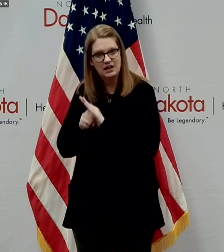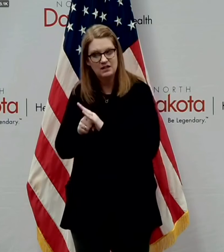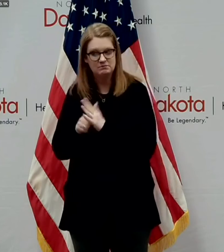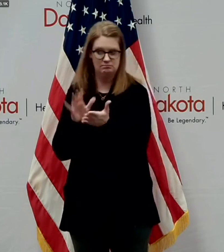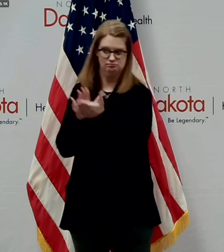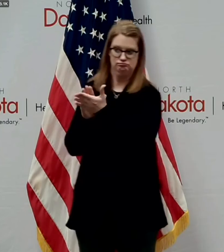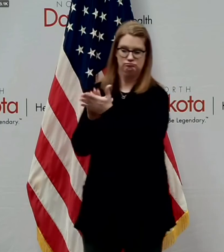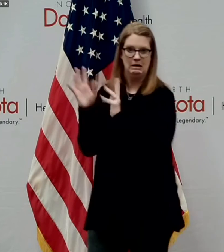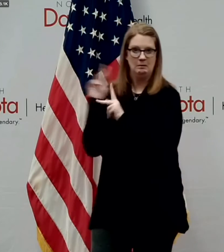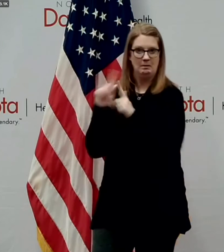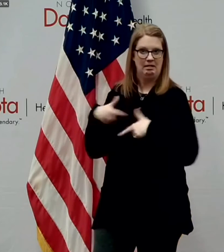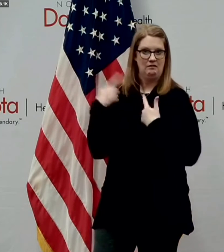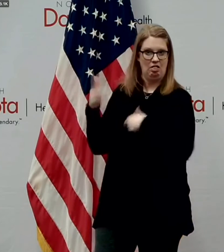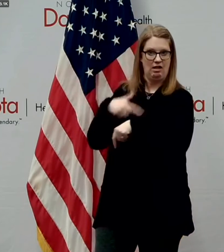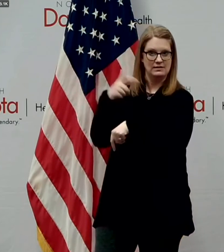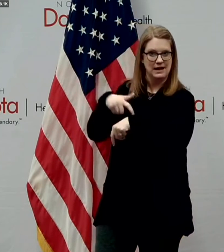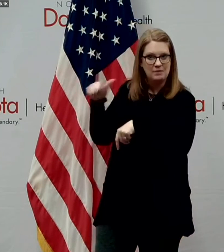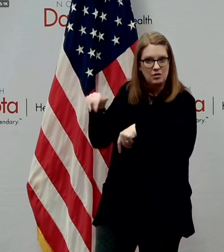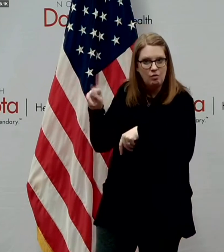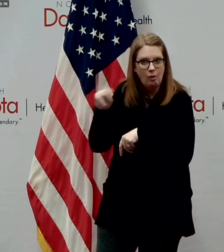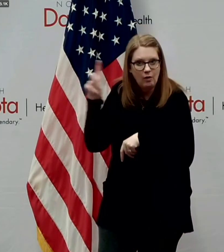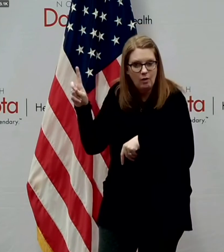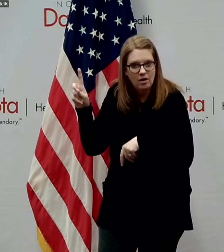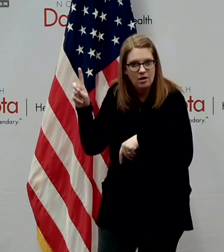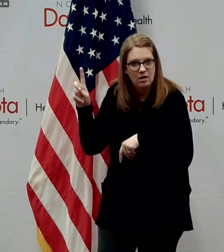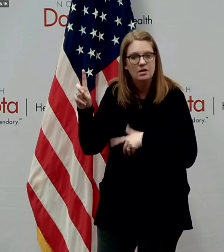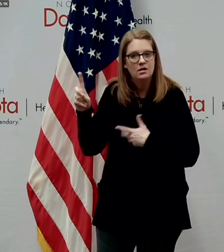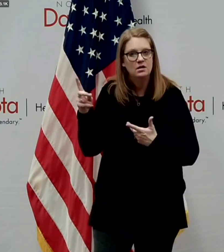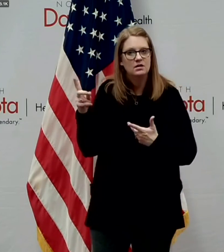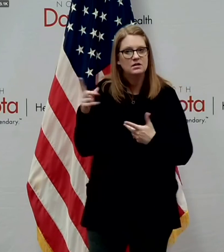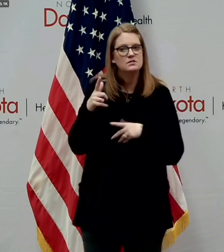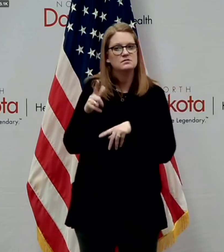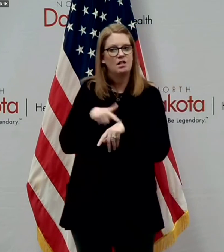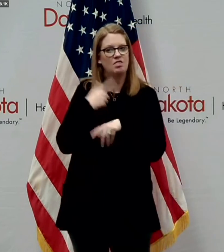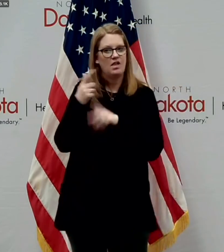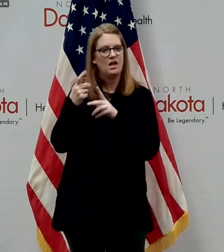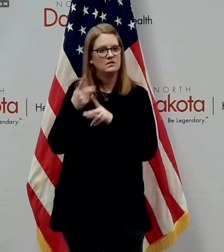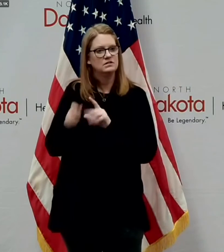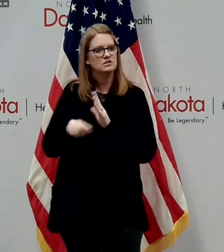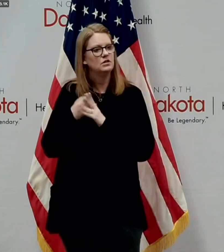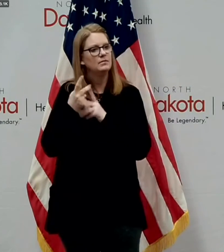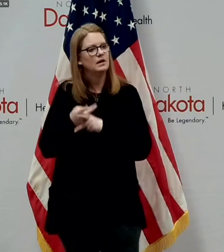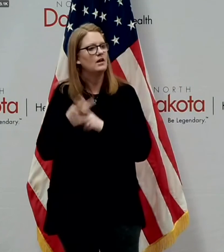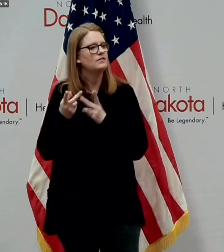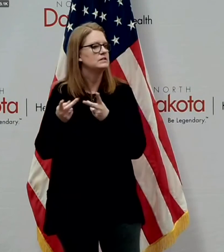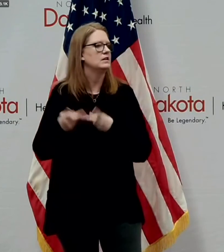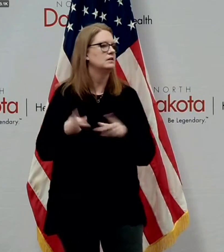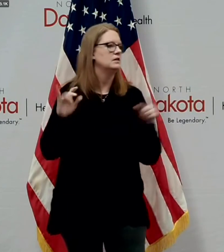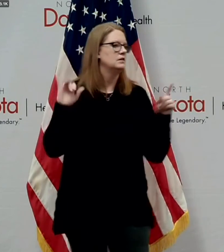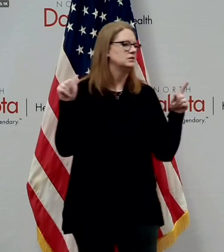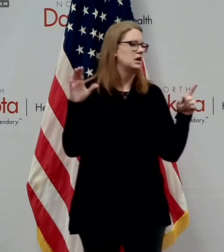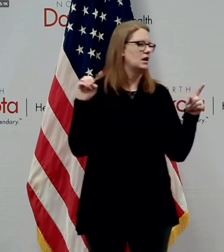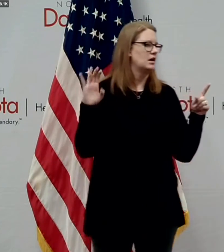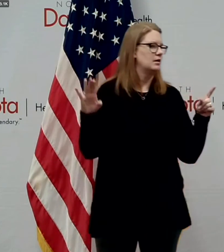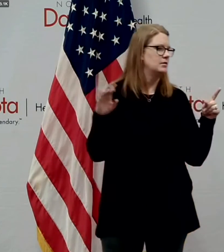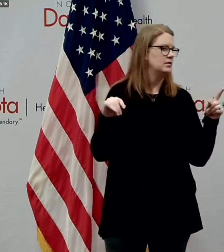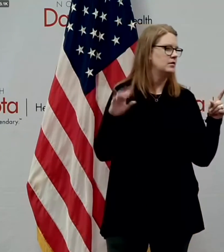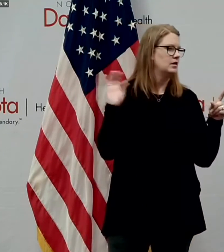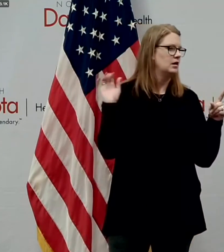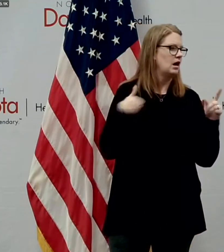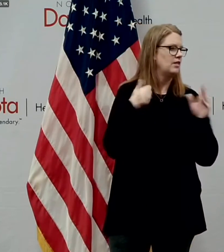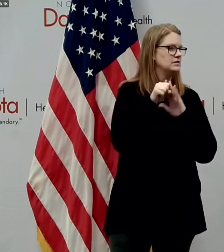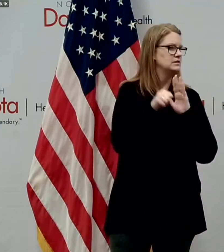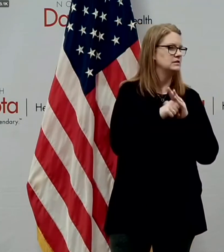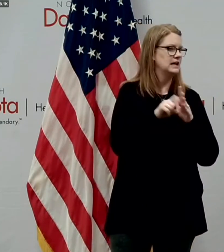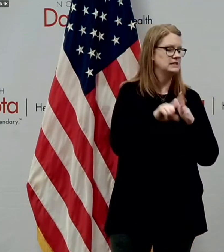people live a long time in North Dakota, but we've also got a lot of long-term care facilities. Jacob? Governor, with other states talking about opening